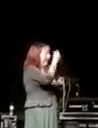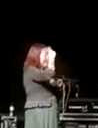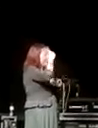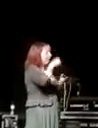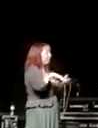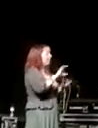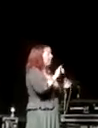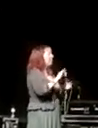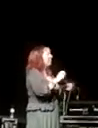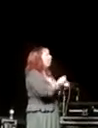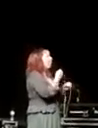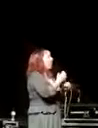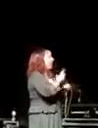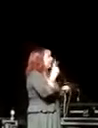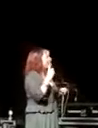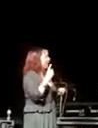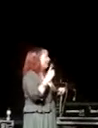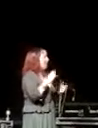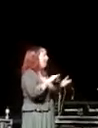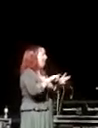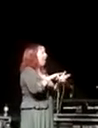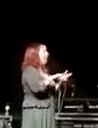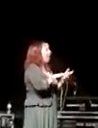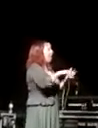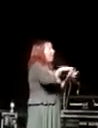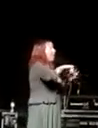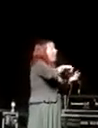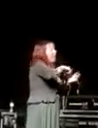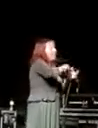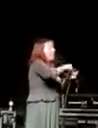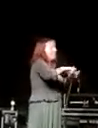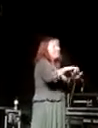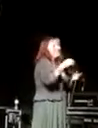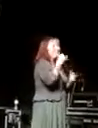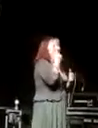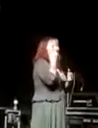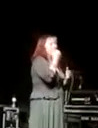ale of 2014, Oakham Citra.